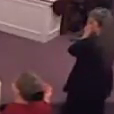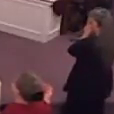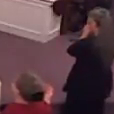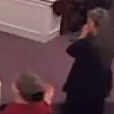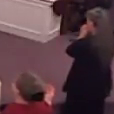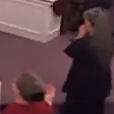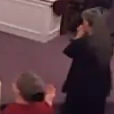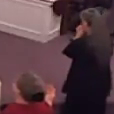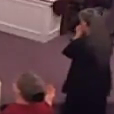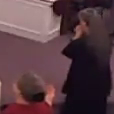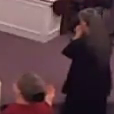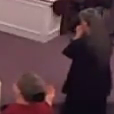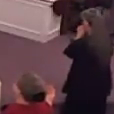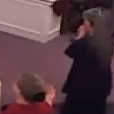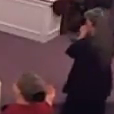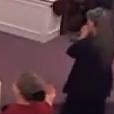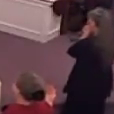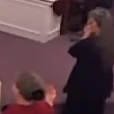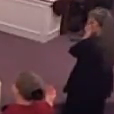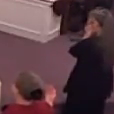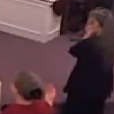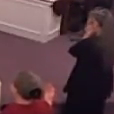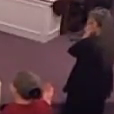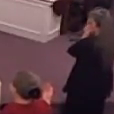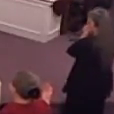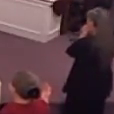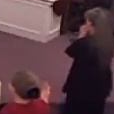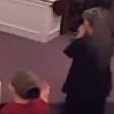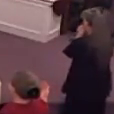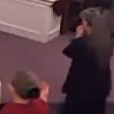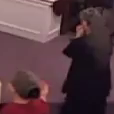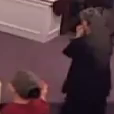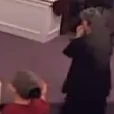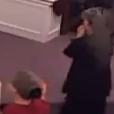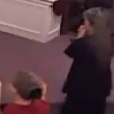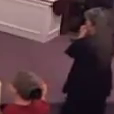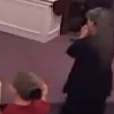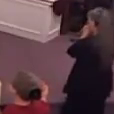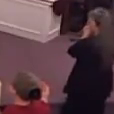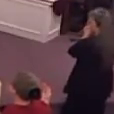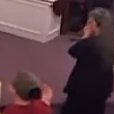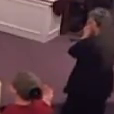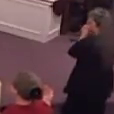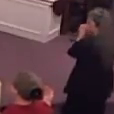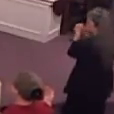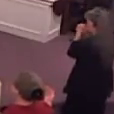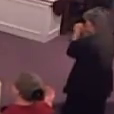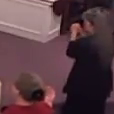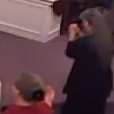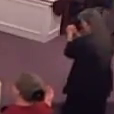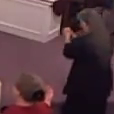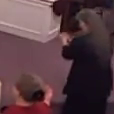In the name of Jesus, in the name of Jesus.